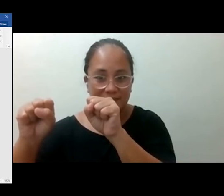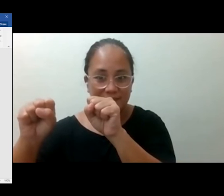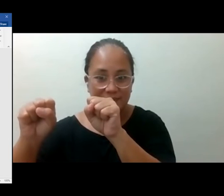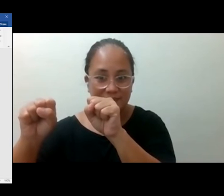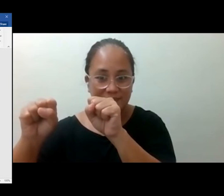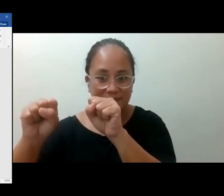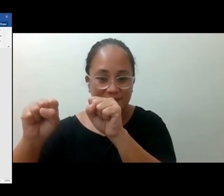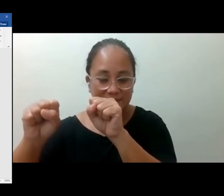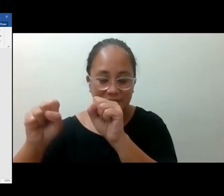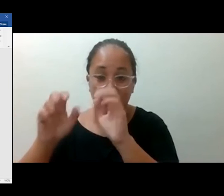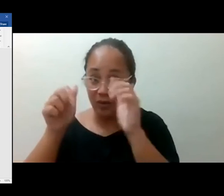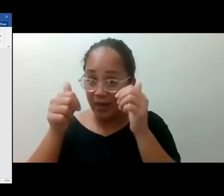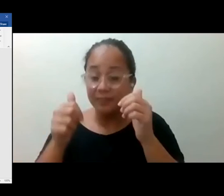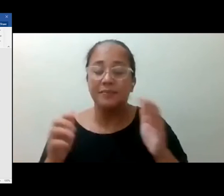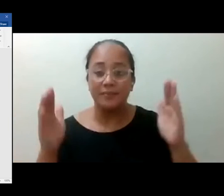Okay.